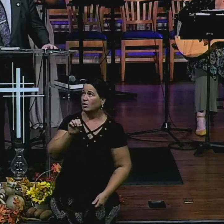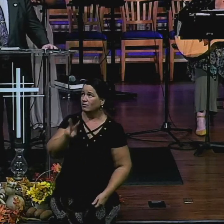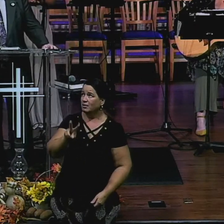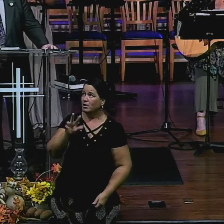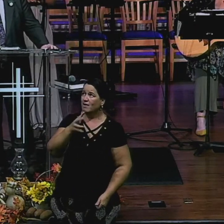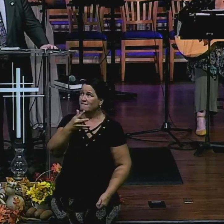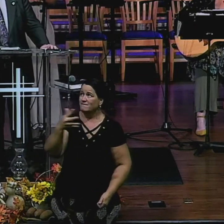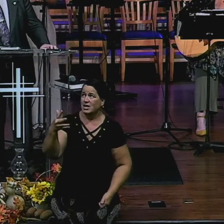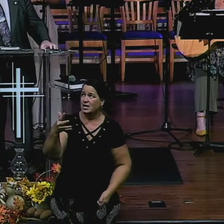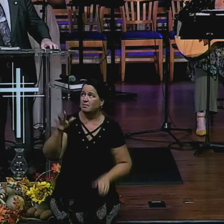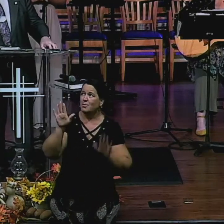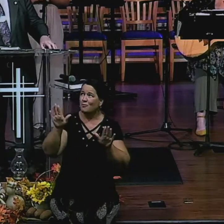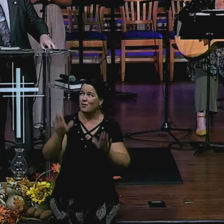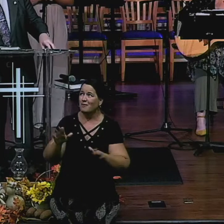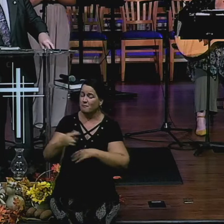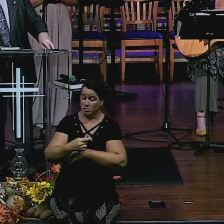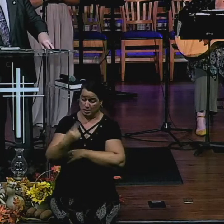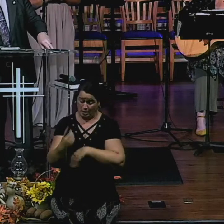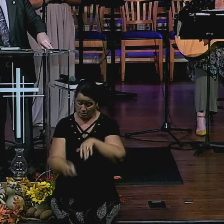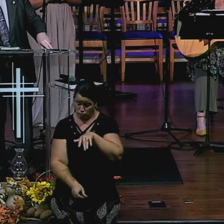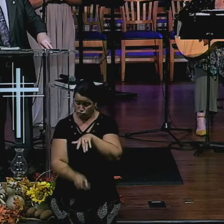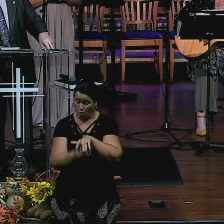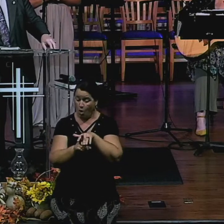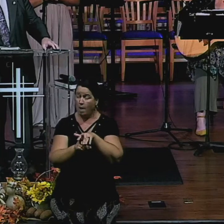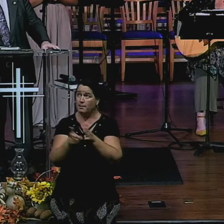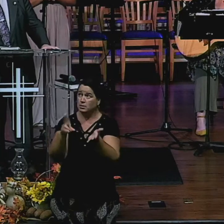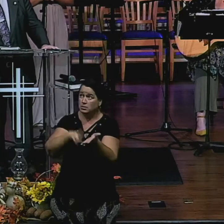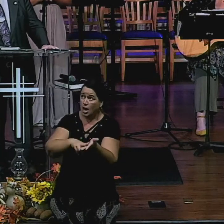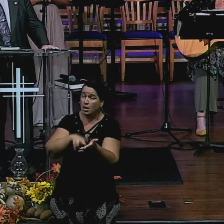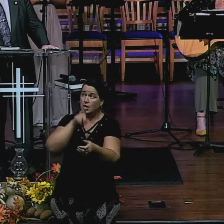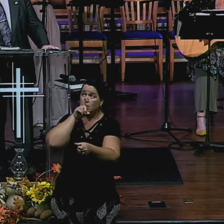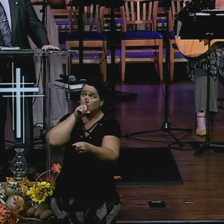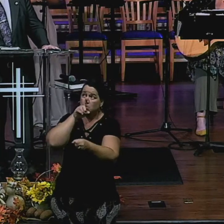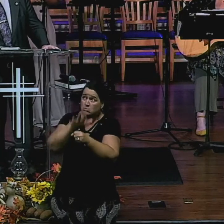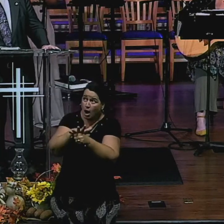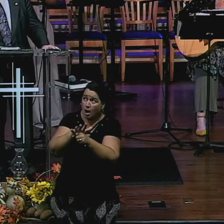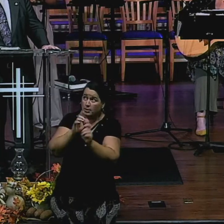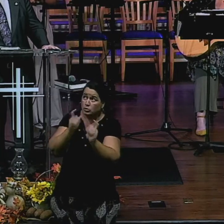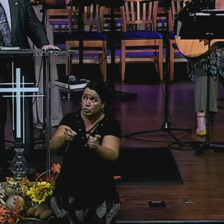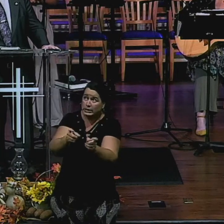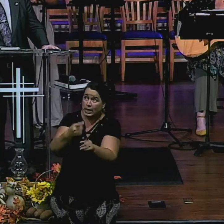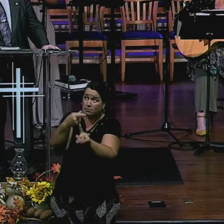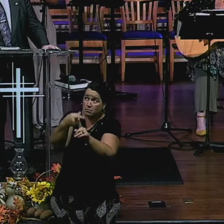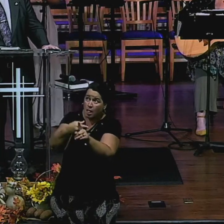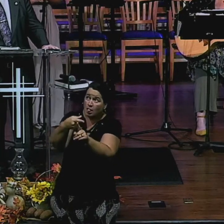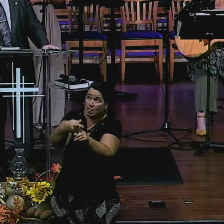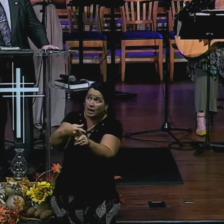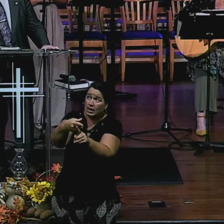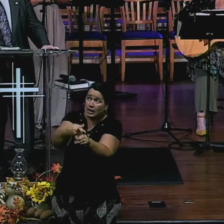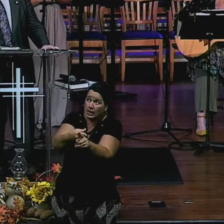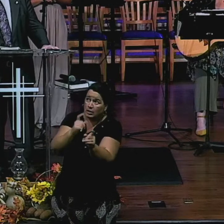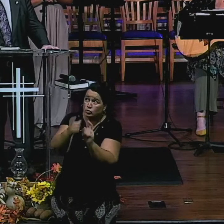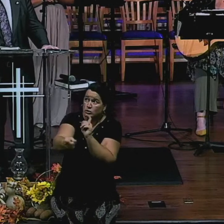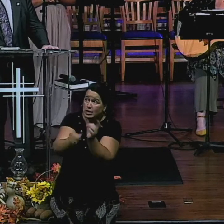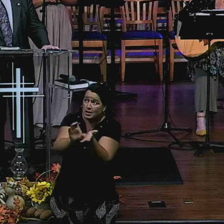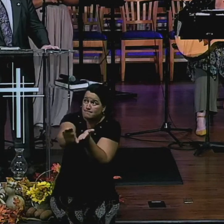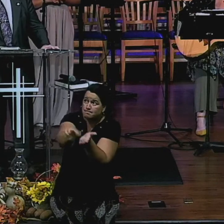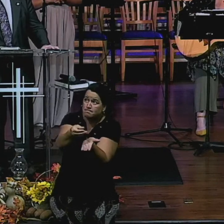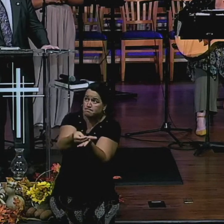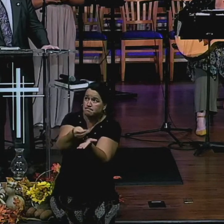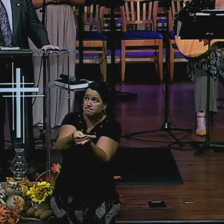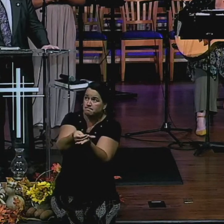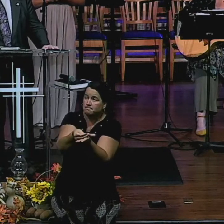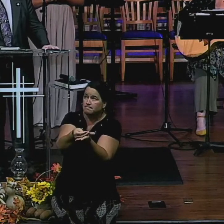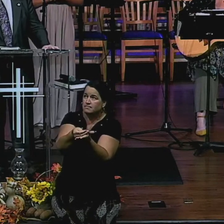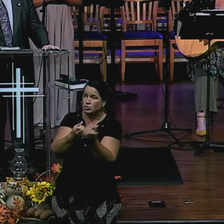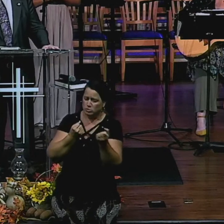day where people not only show up and sign up, but where they make pledges, they make commitments to sustain this work, dear God, to speak up